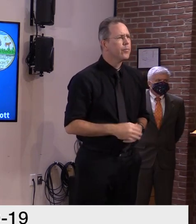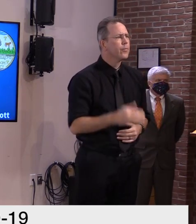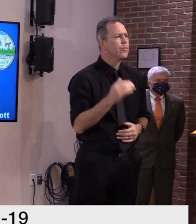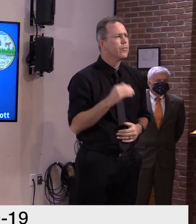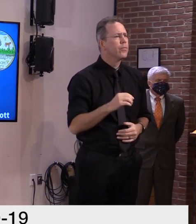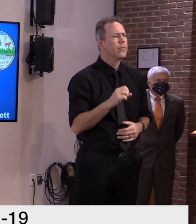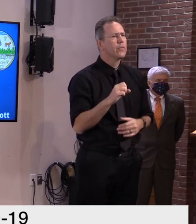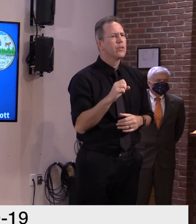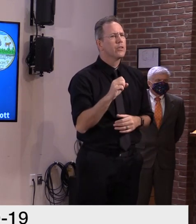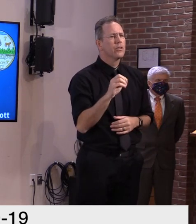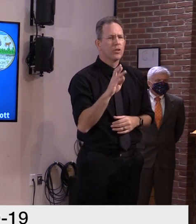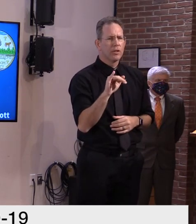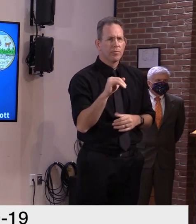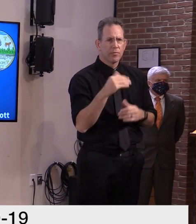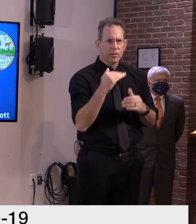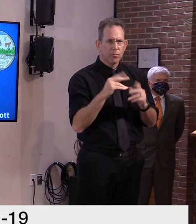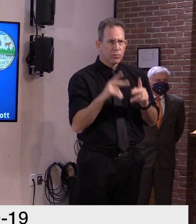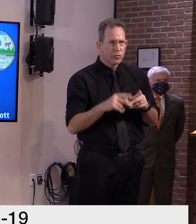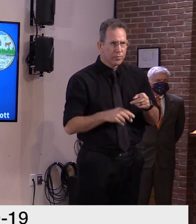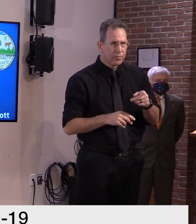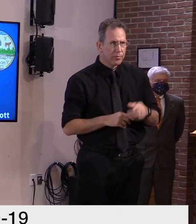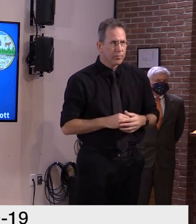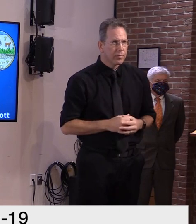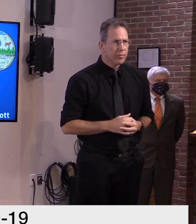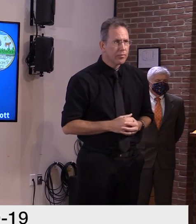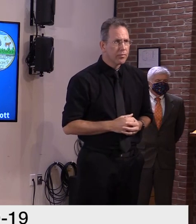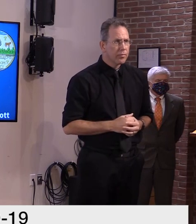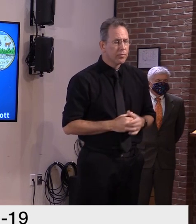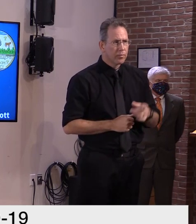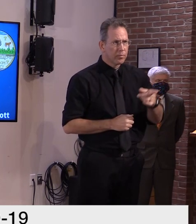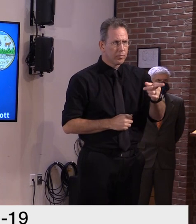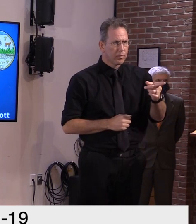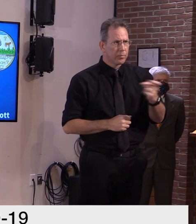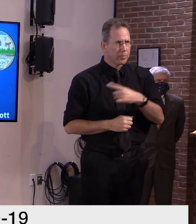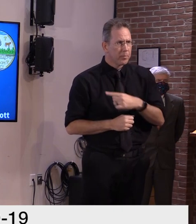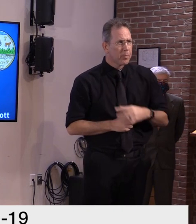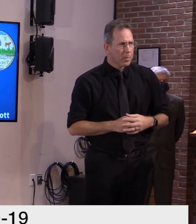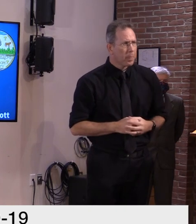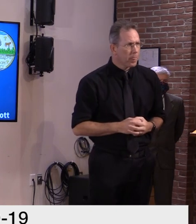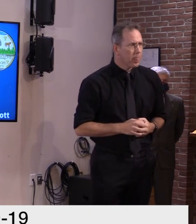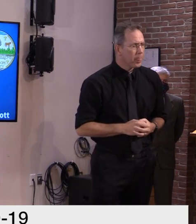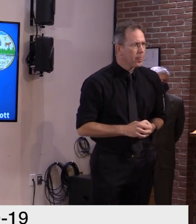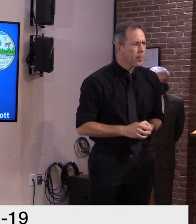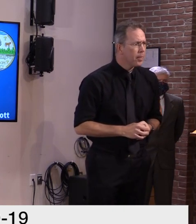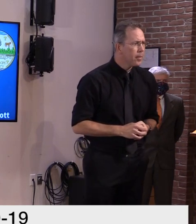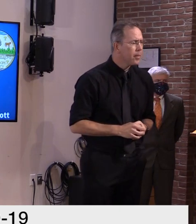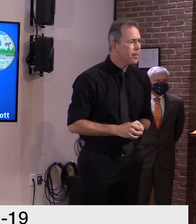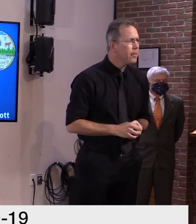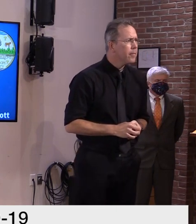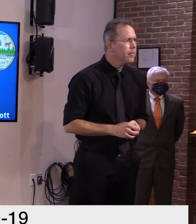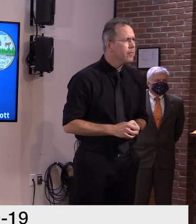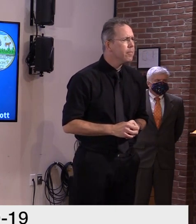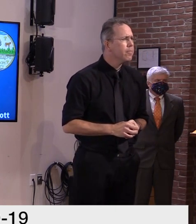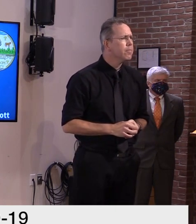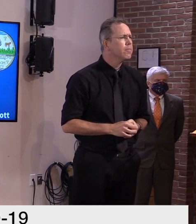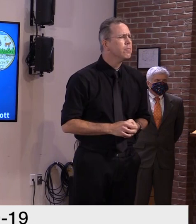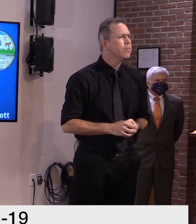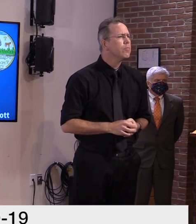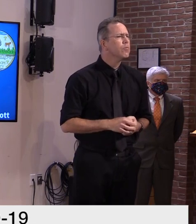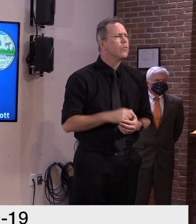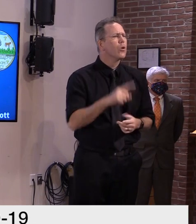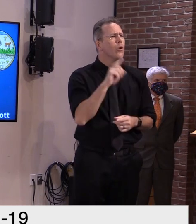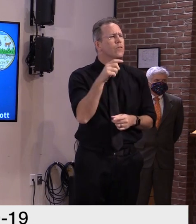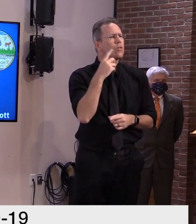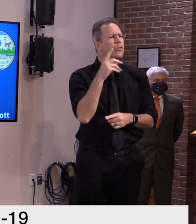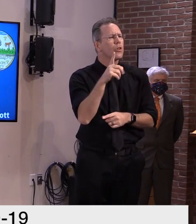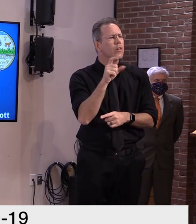Dr. Levine, what do you say to people who are kind of frustrated right now with the quarantine rules? I mean,